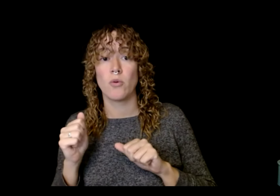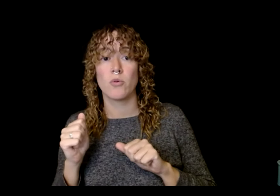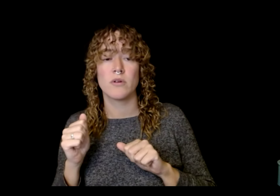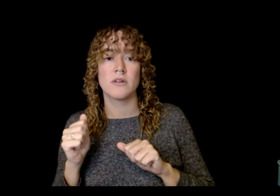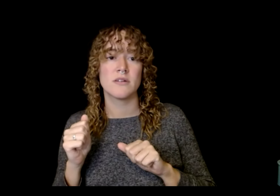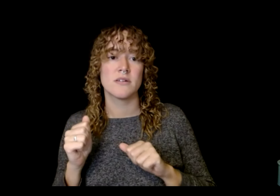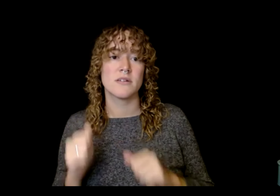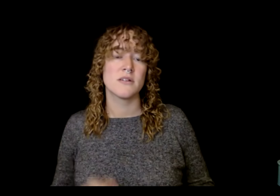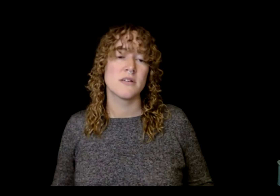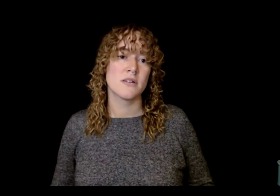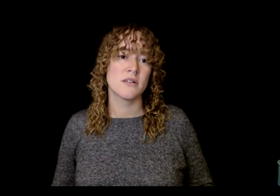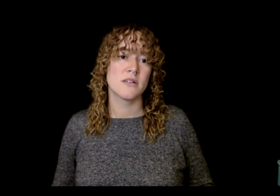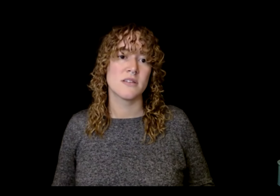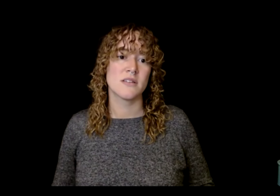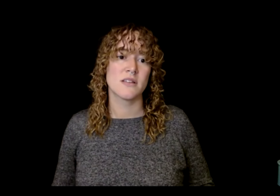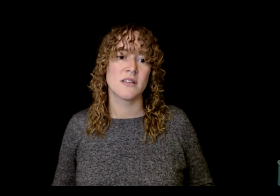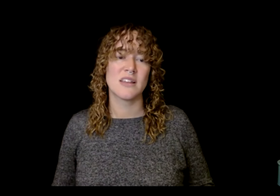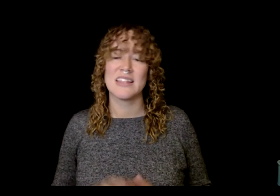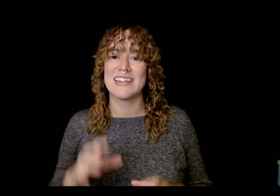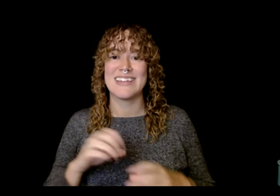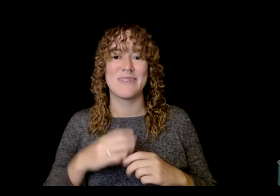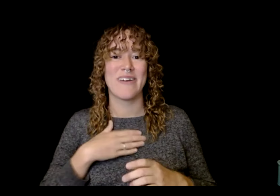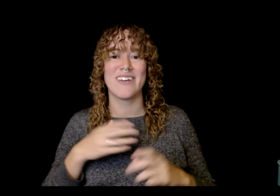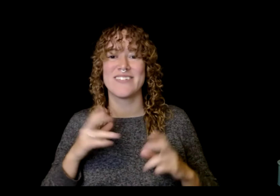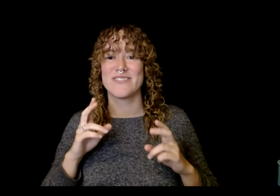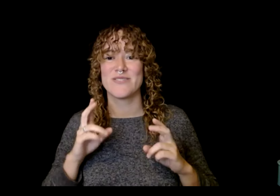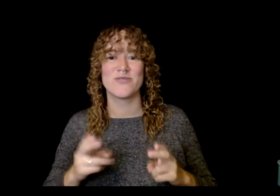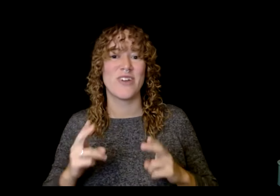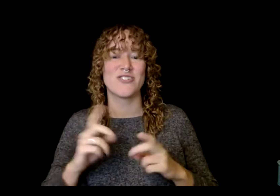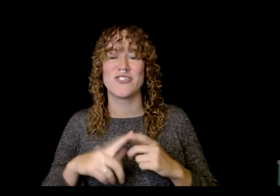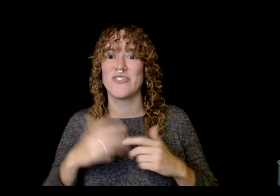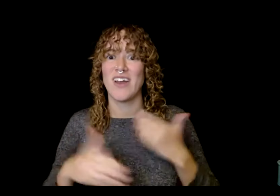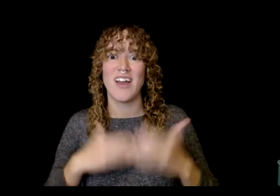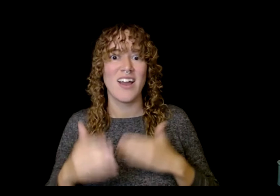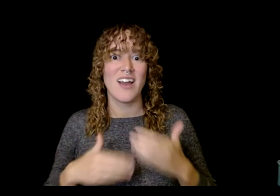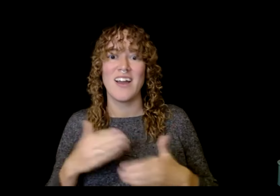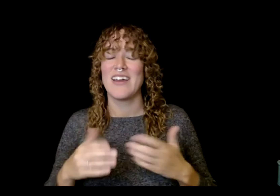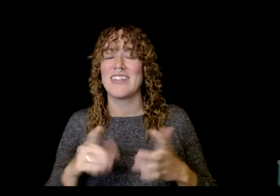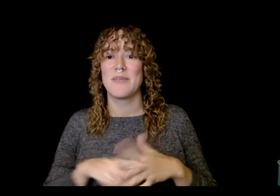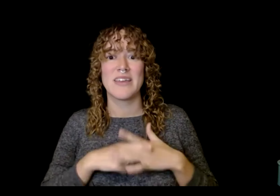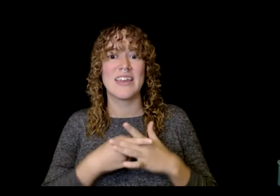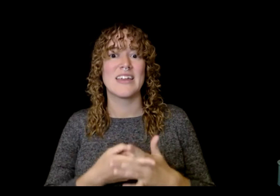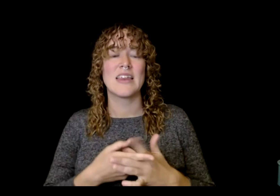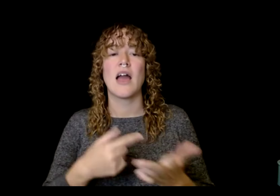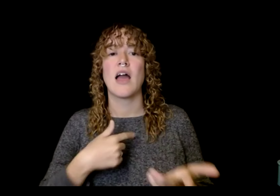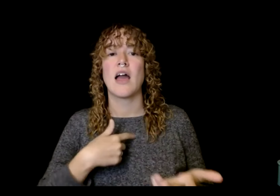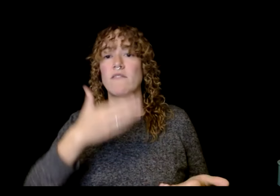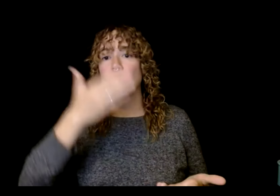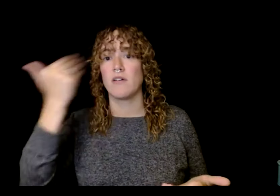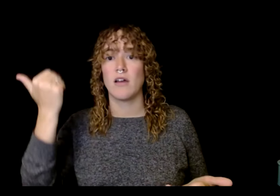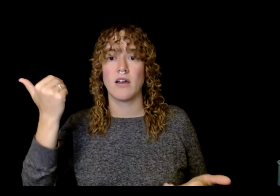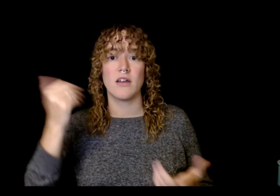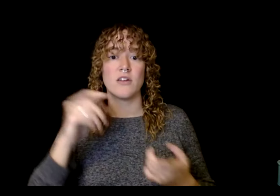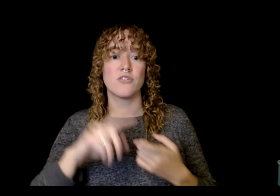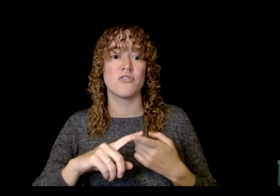my frazzleness and rush to get things moving at the beginning, I did not ask